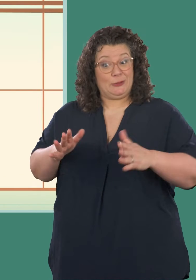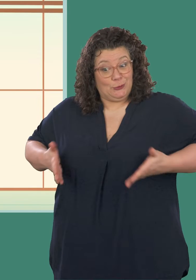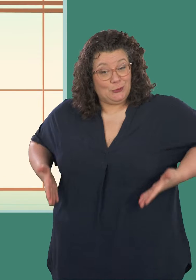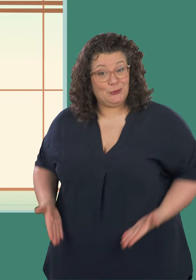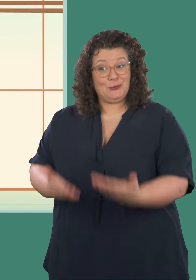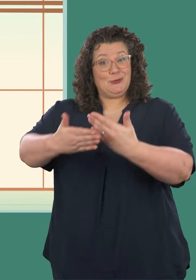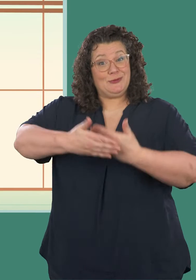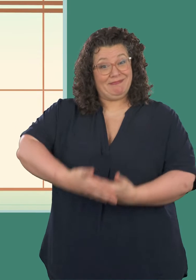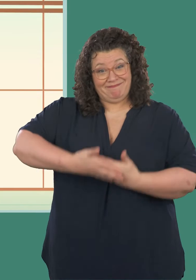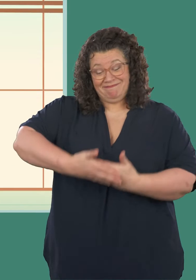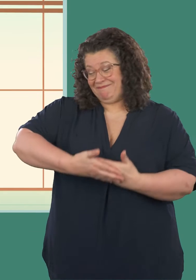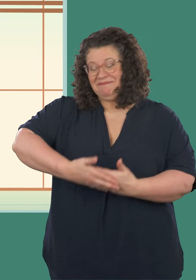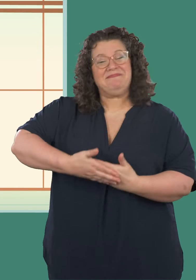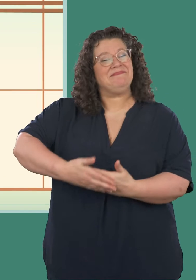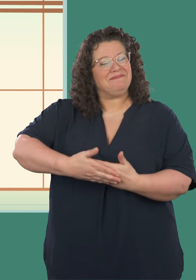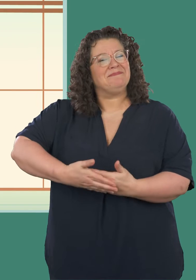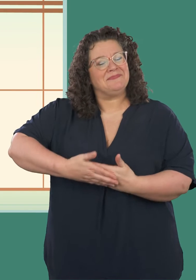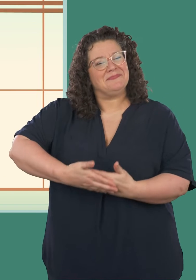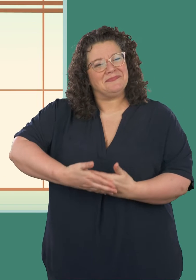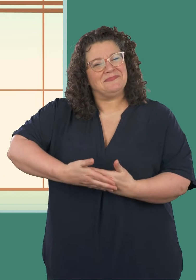Nia's just given birth.